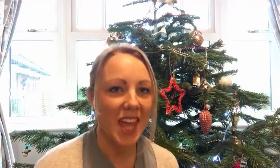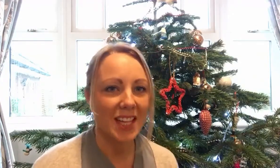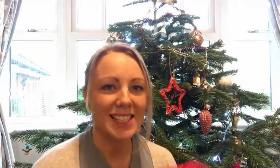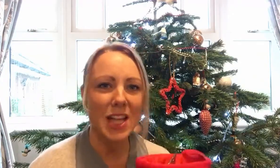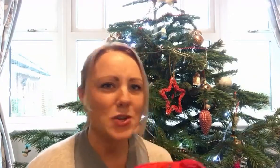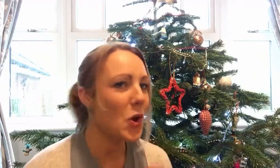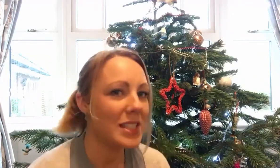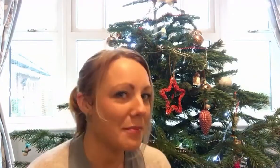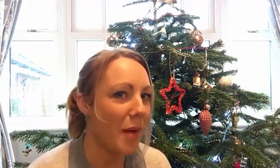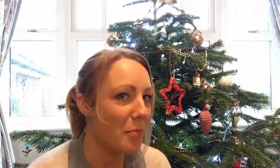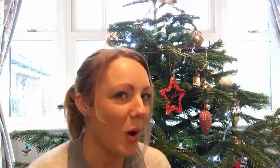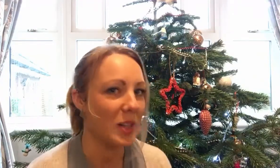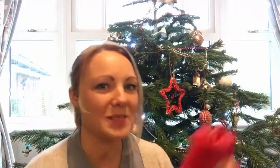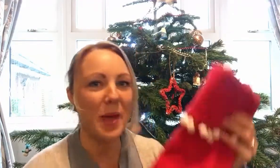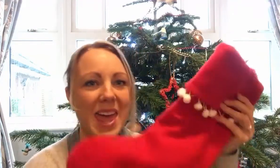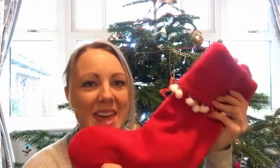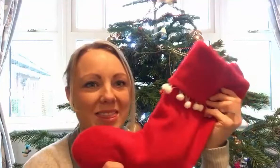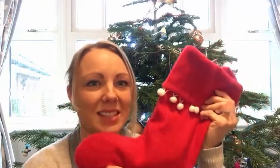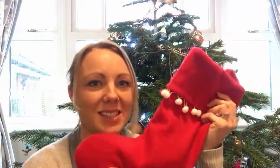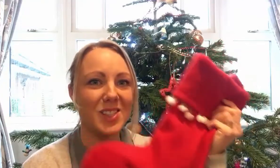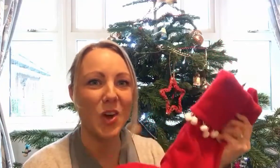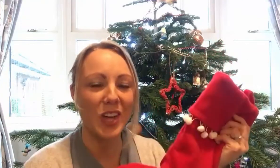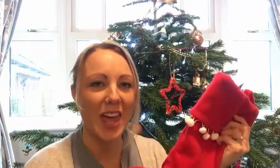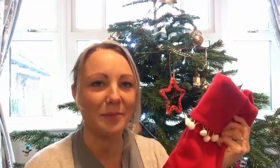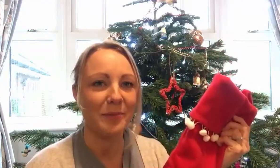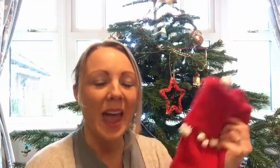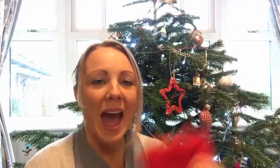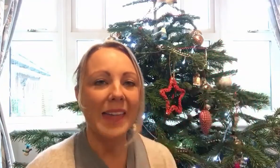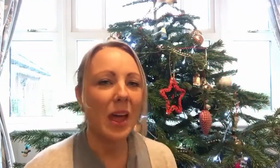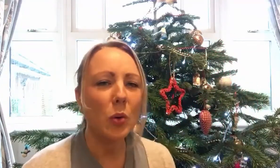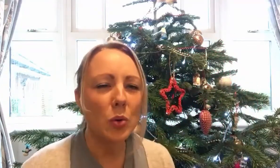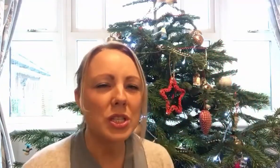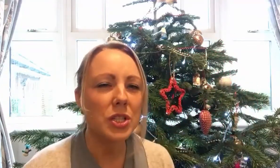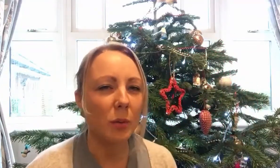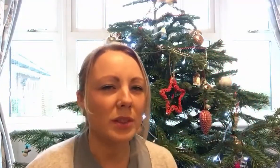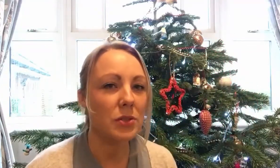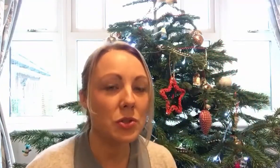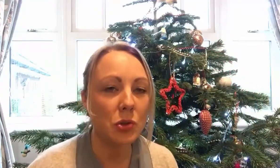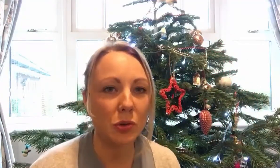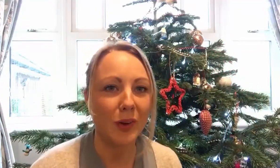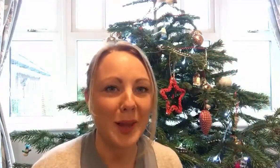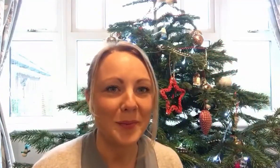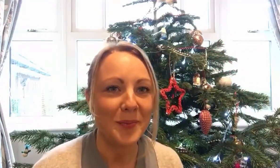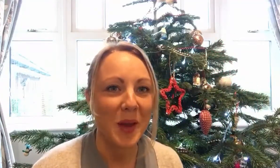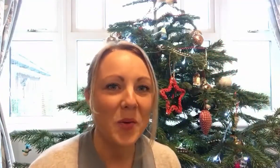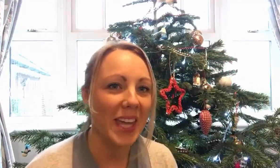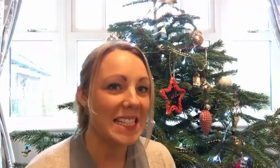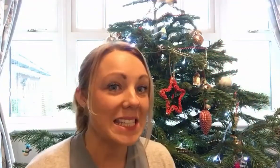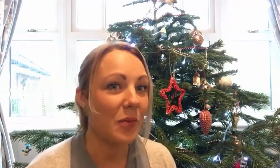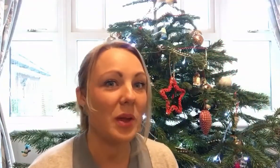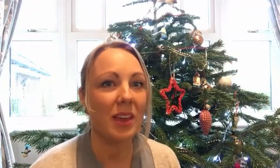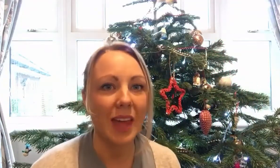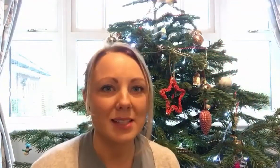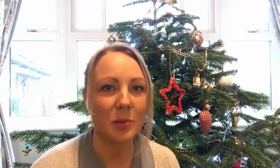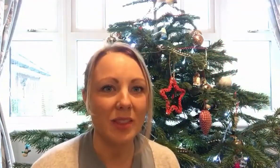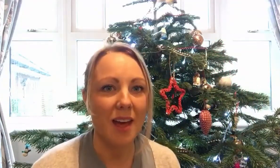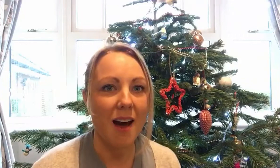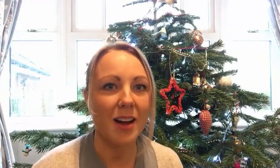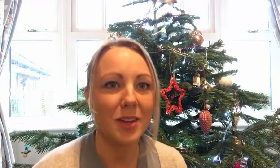things, not in my box, but in this stocking. And they're all to do with the story. We're going to see if we can guess what they are. Are you